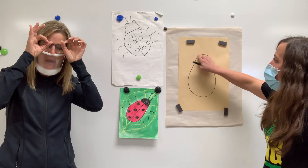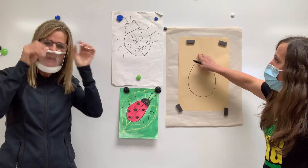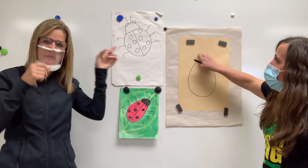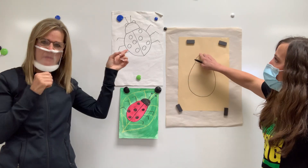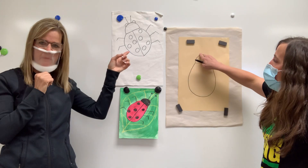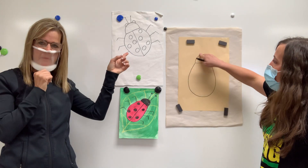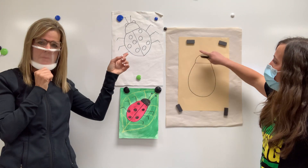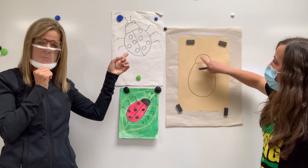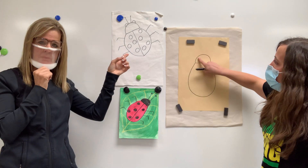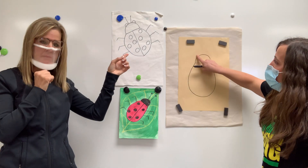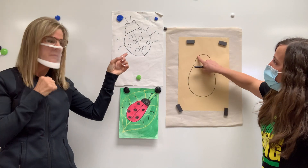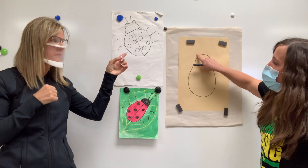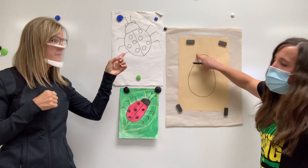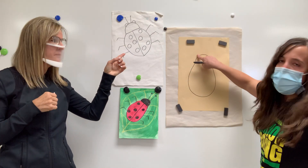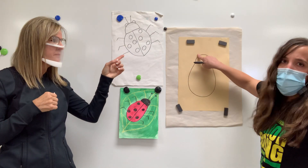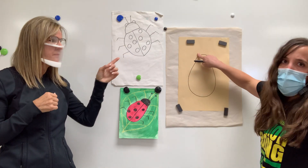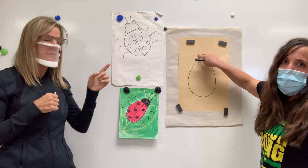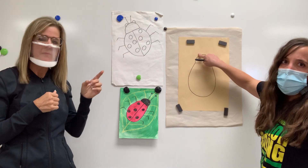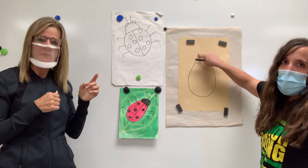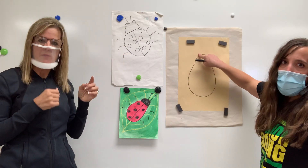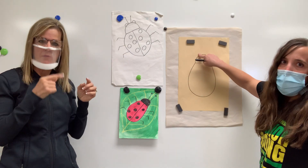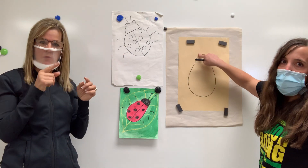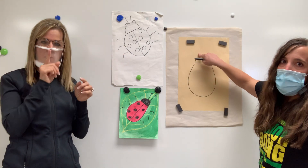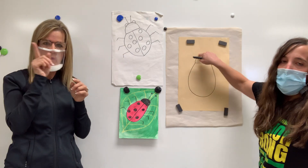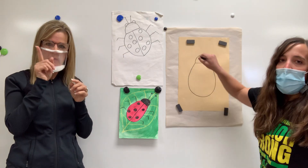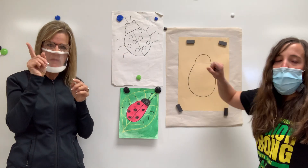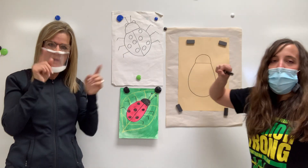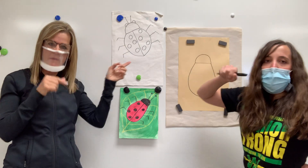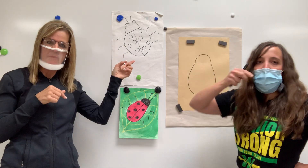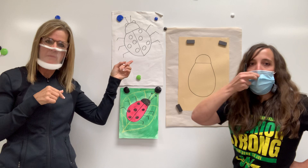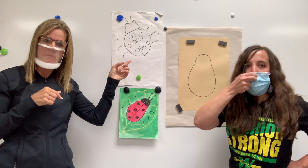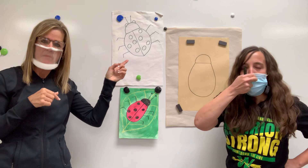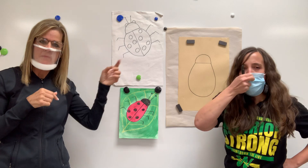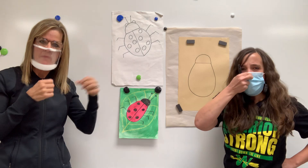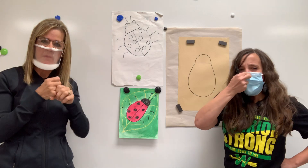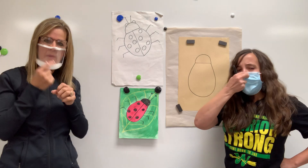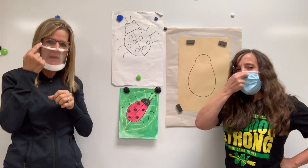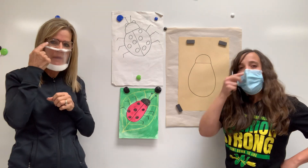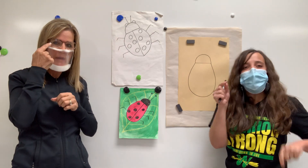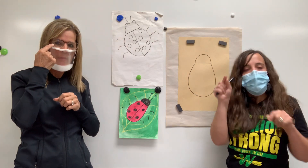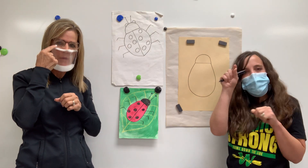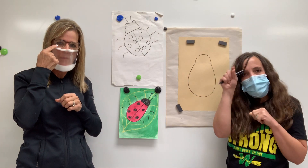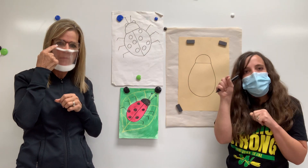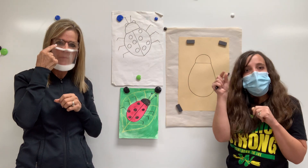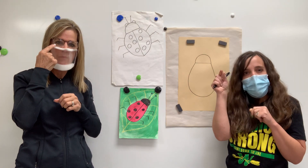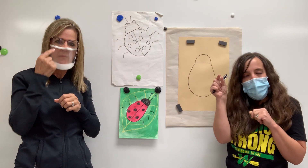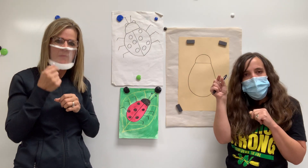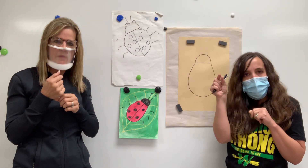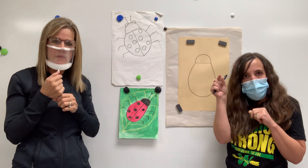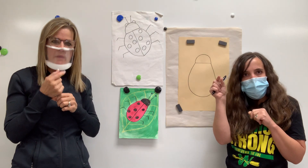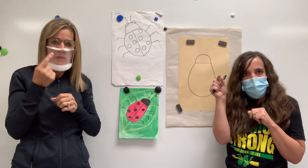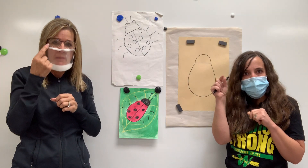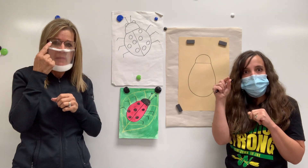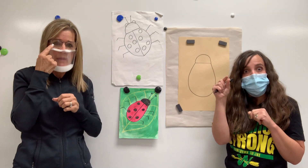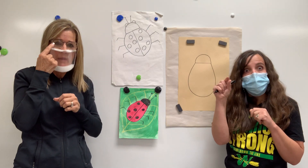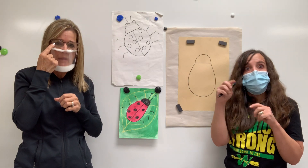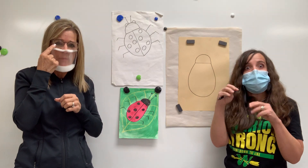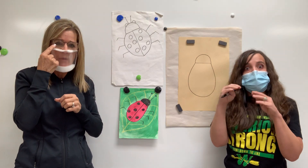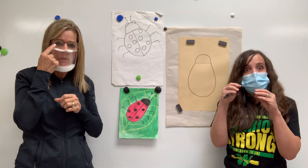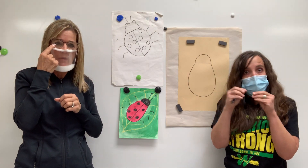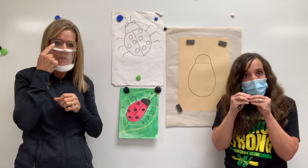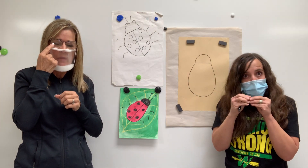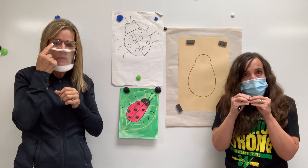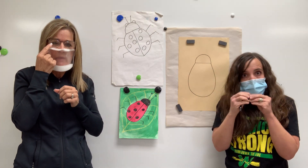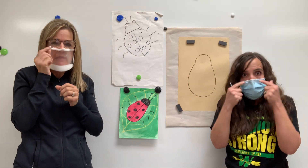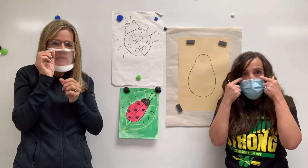on the top of the head, sort of to one side, I'm gonna make an eyeball. Again, the eyeball, friends, is gonna